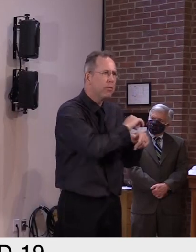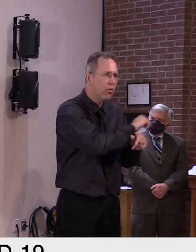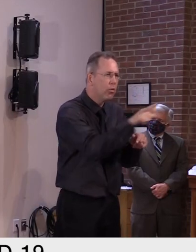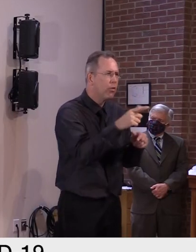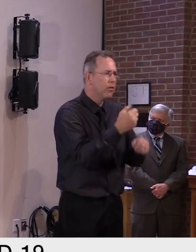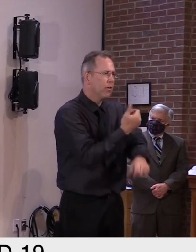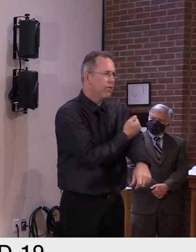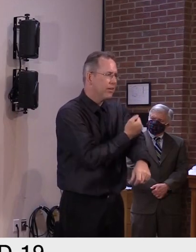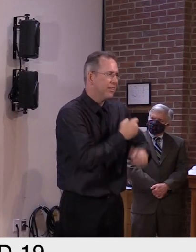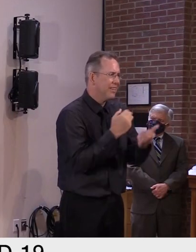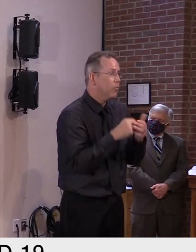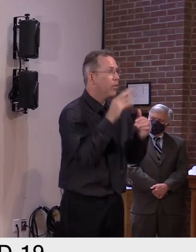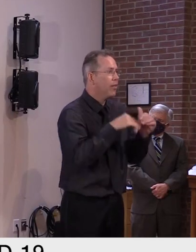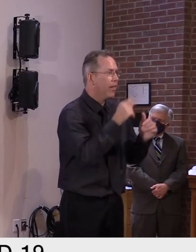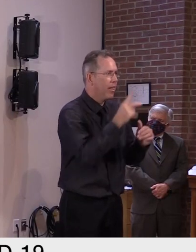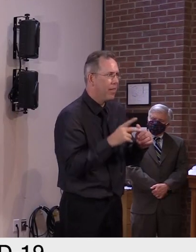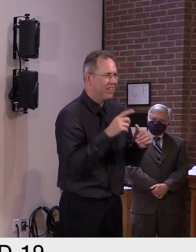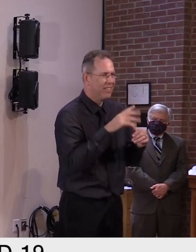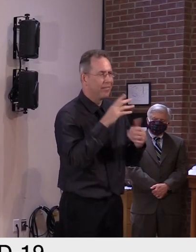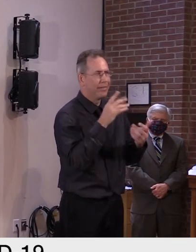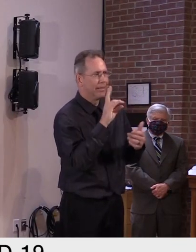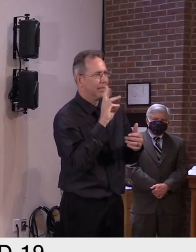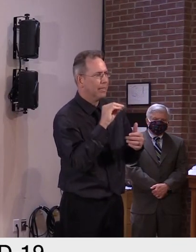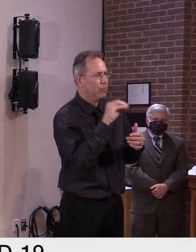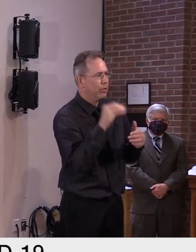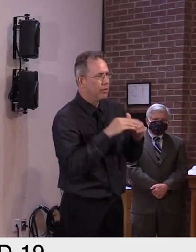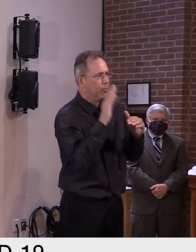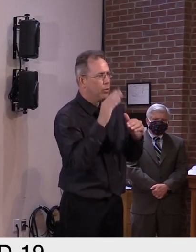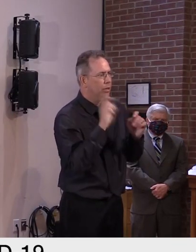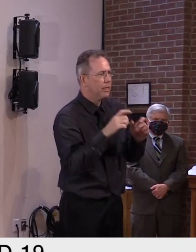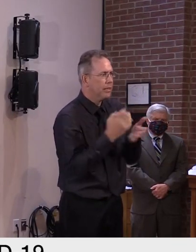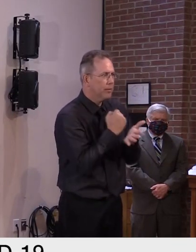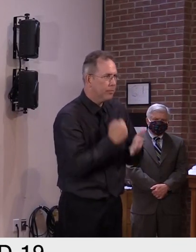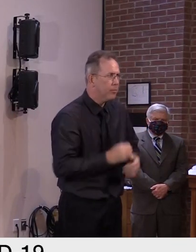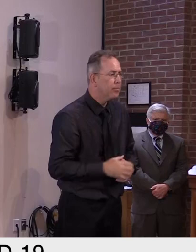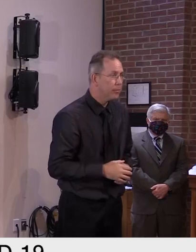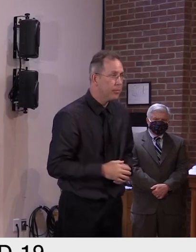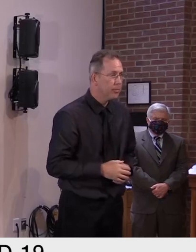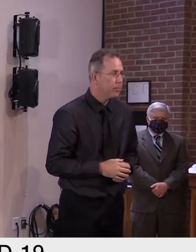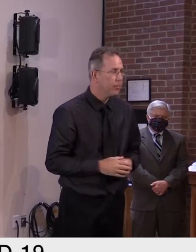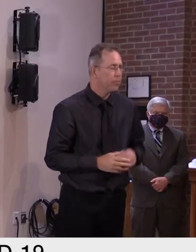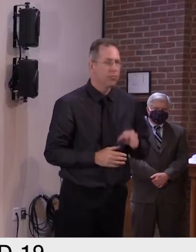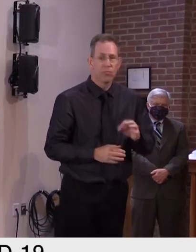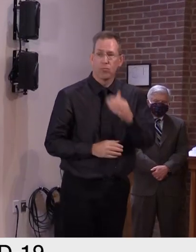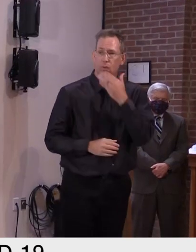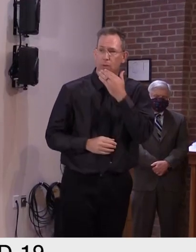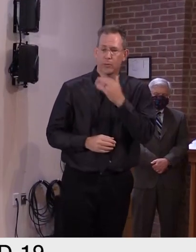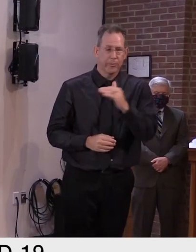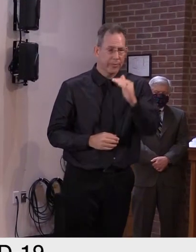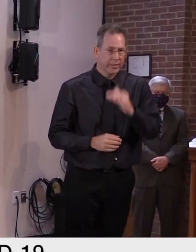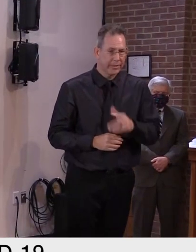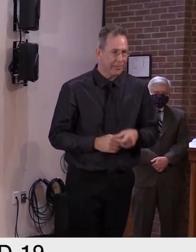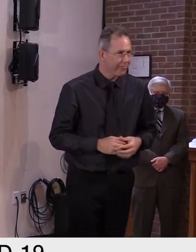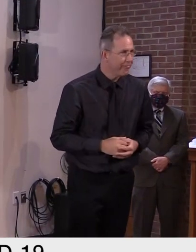Thank you, Dr. Levine. Thank you, Governor. All right. I think Mike is back in the line. Mike Donahue.